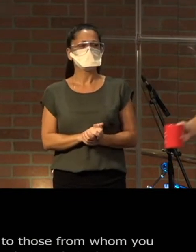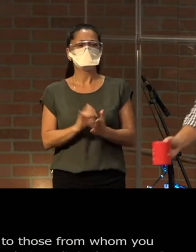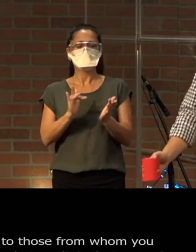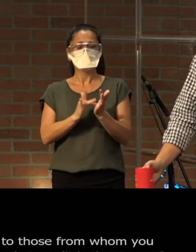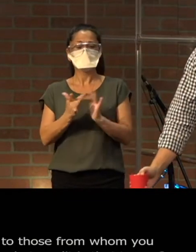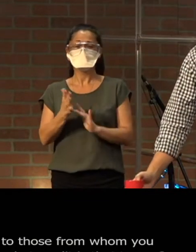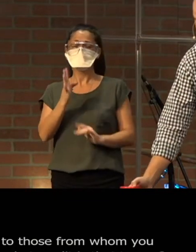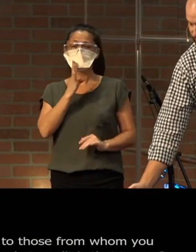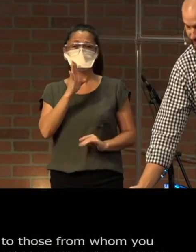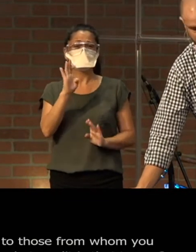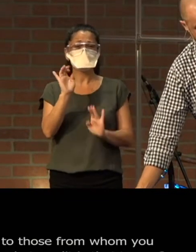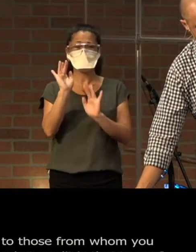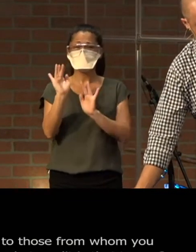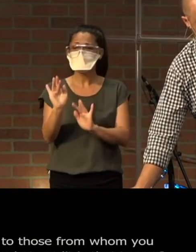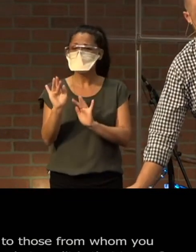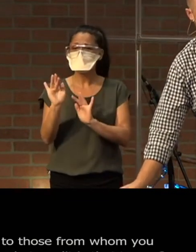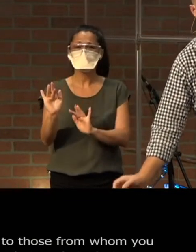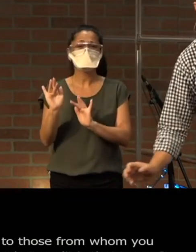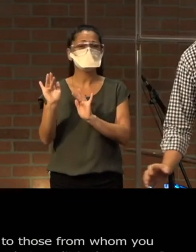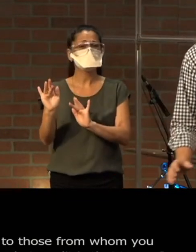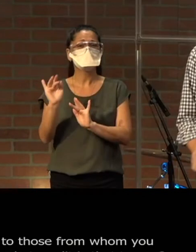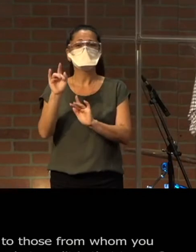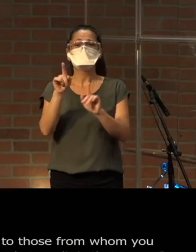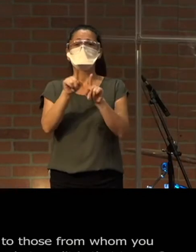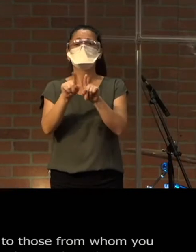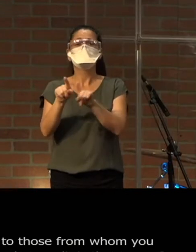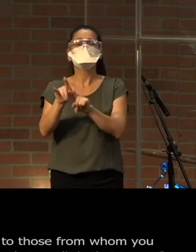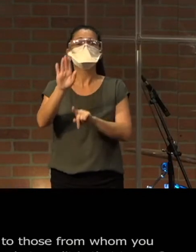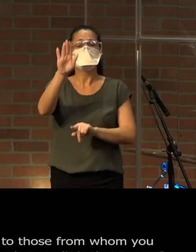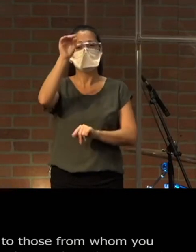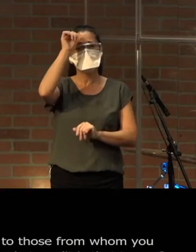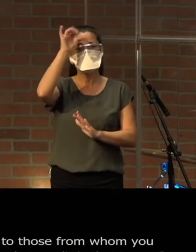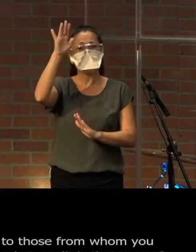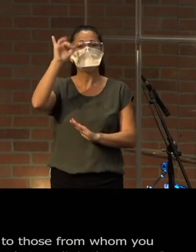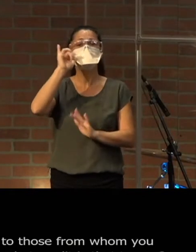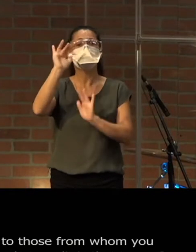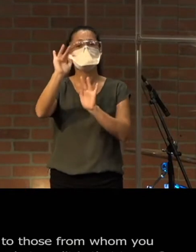Jesus says, be merciful as your Father is merciful.